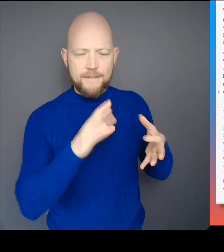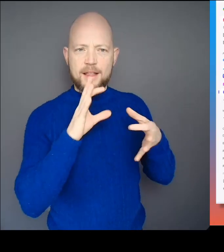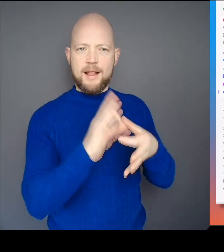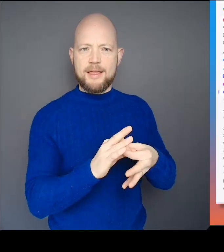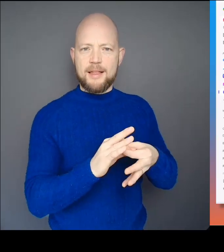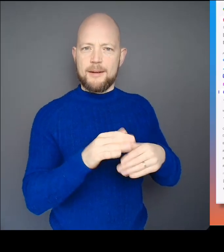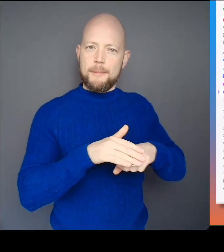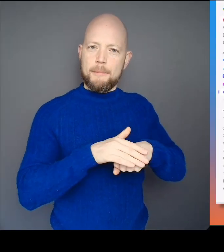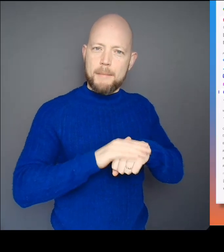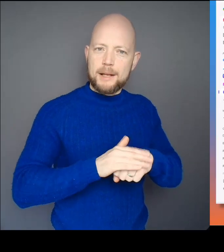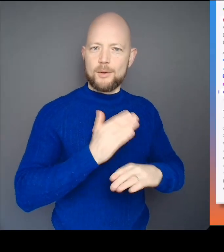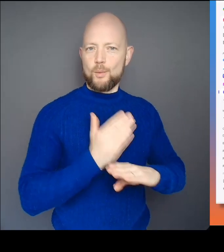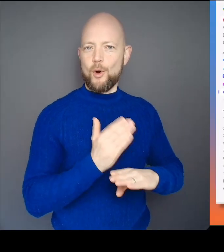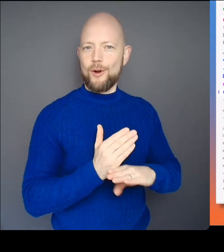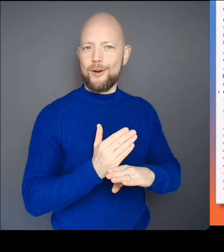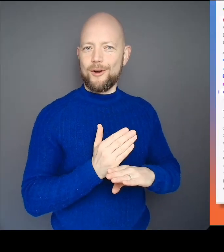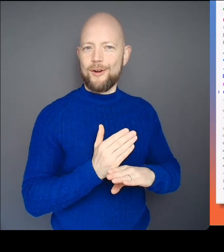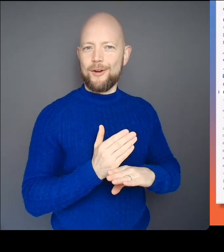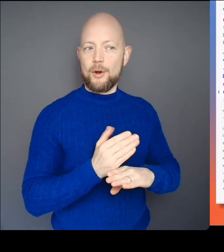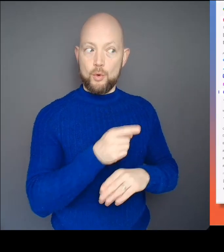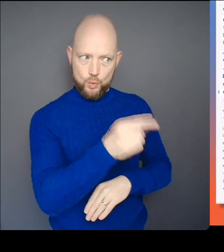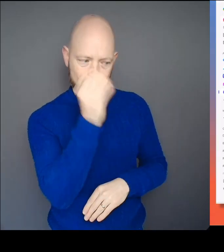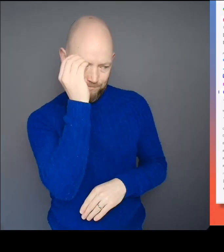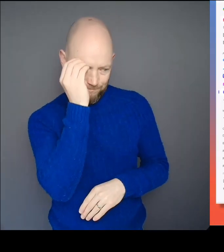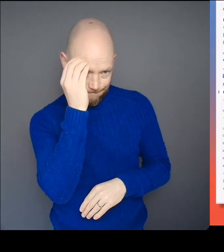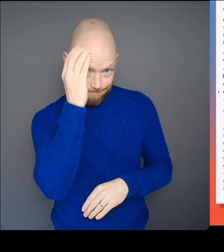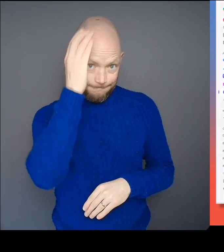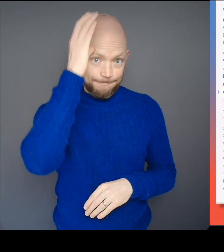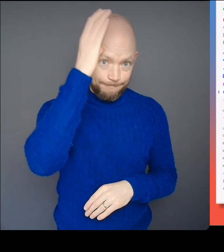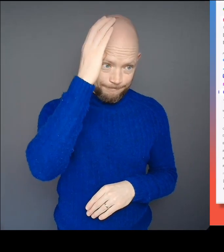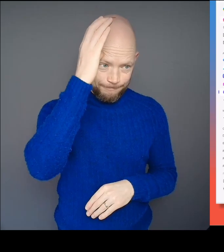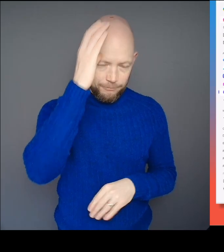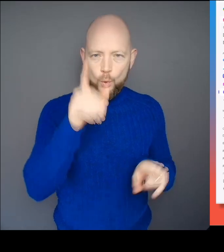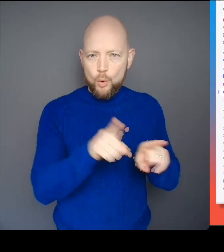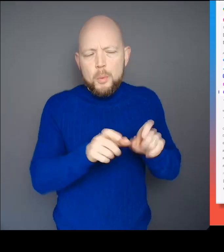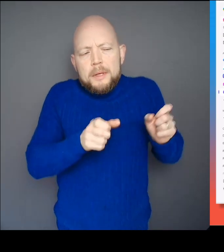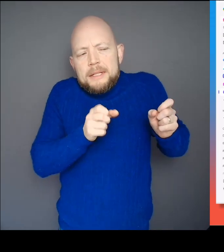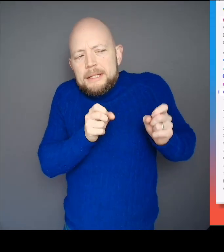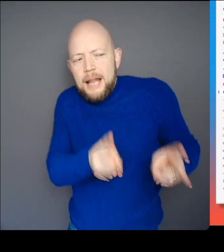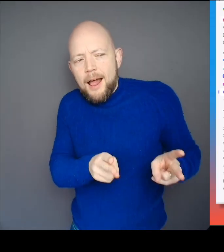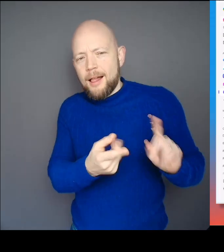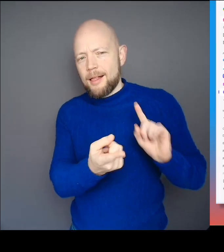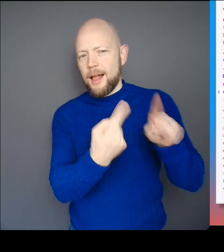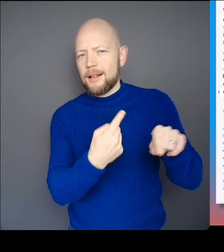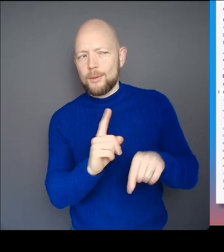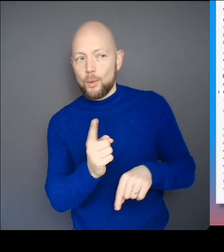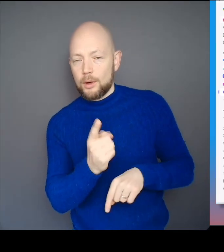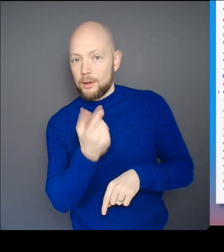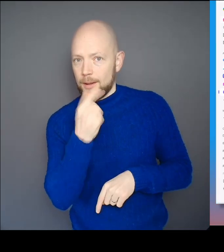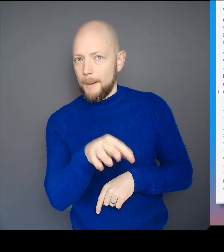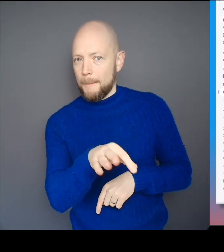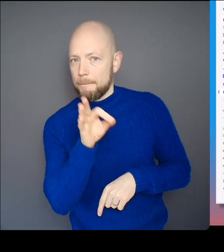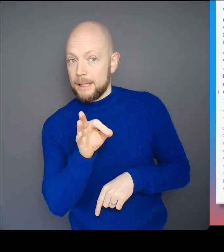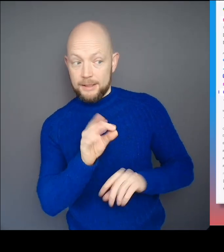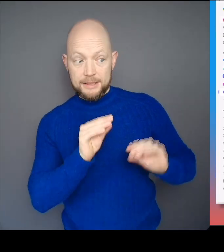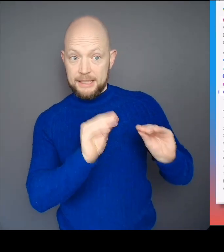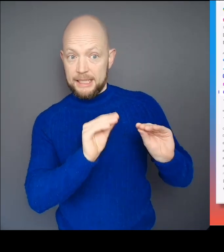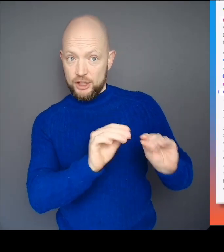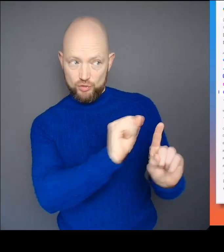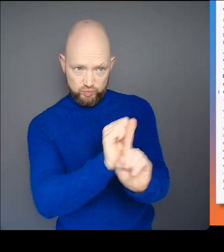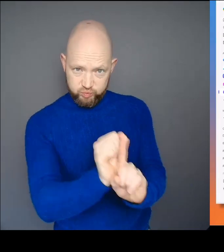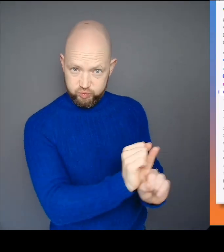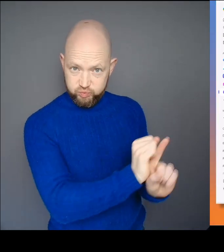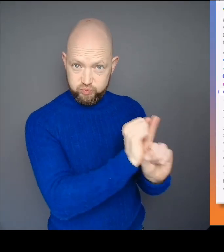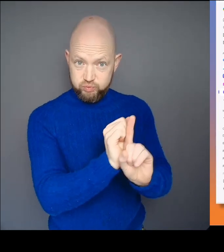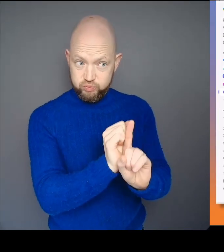matter expert on the pets at Workday. You are going to answer questions about that, and this is the style that I want you to answer in and how I want you to